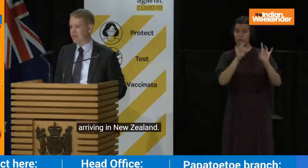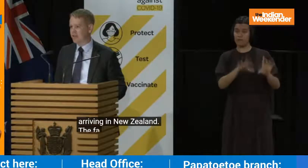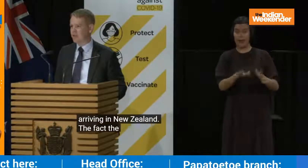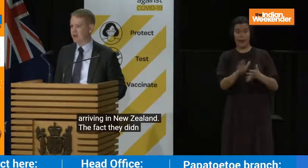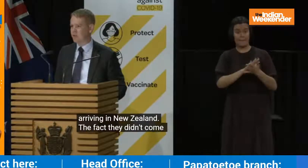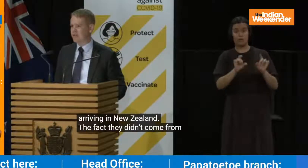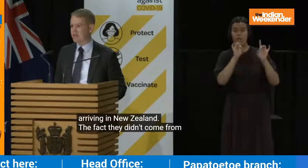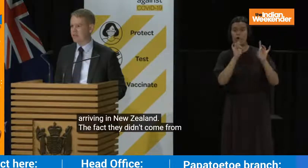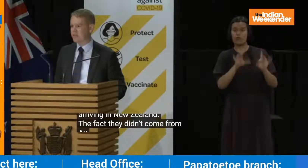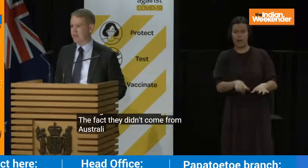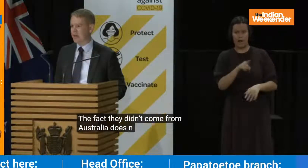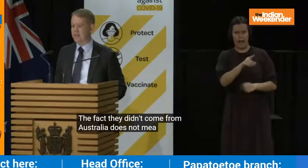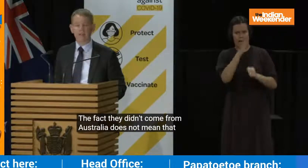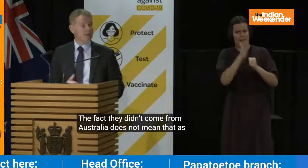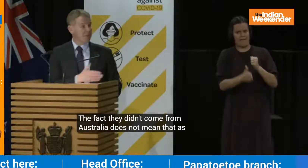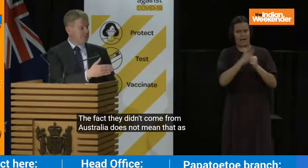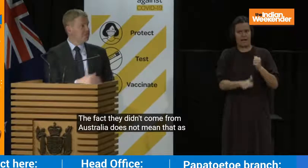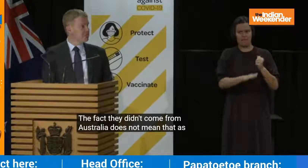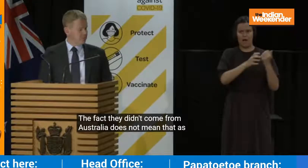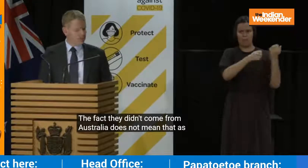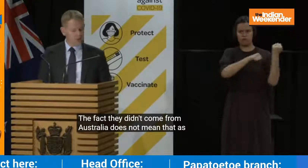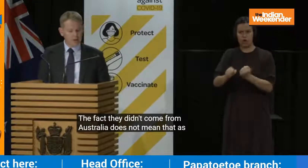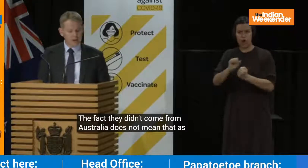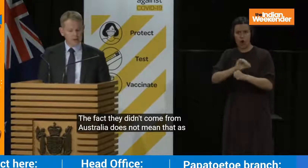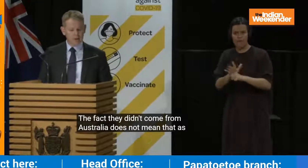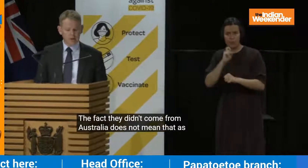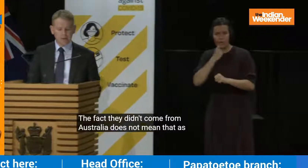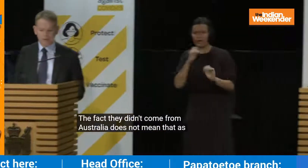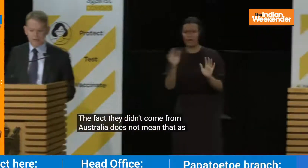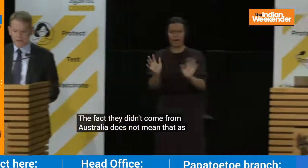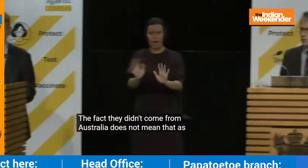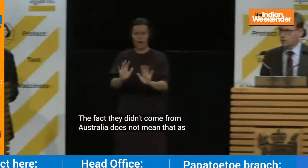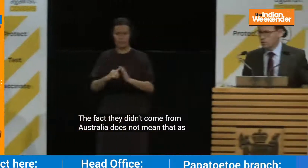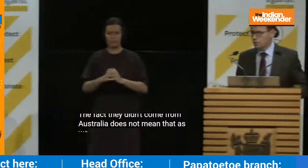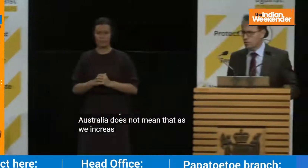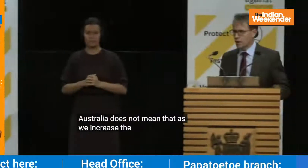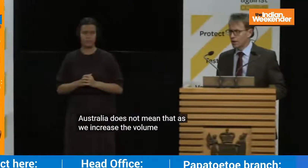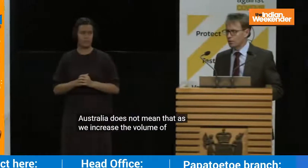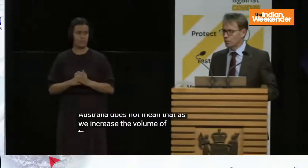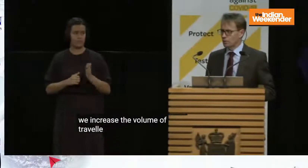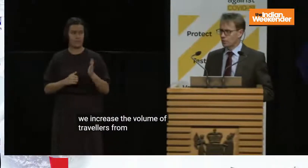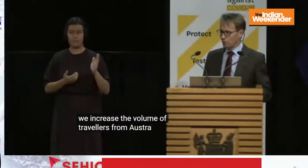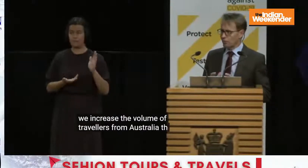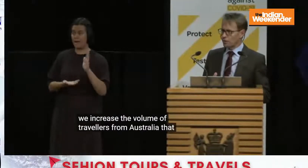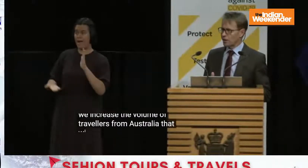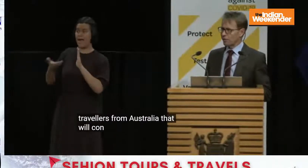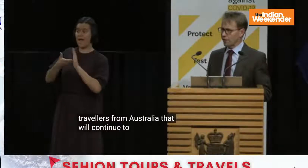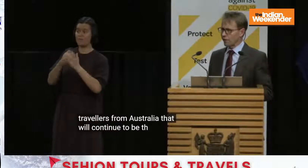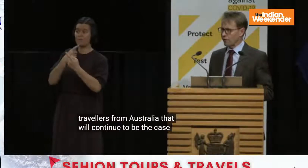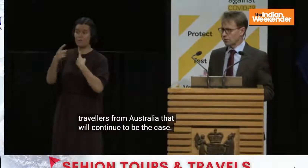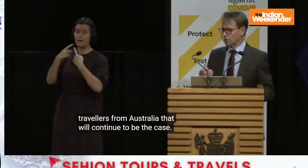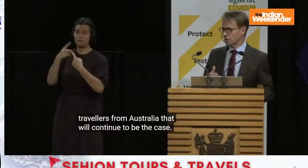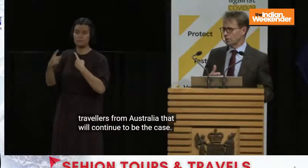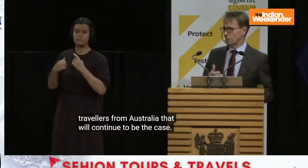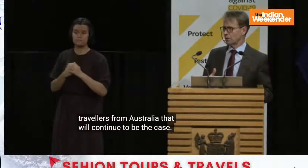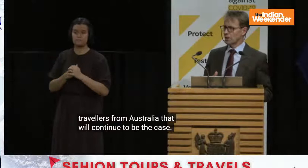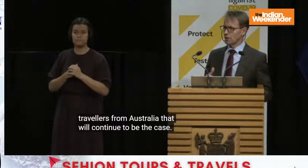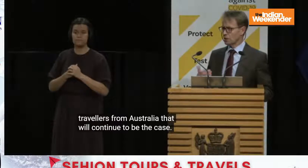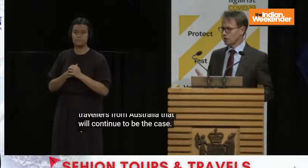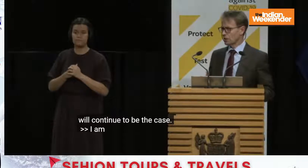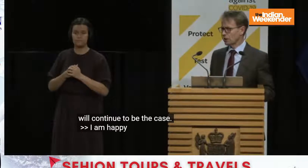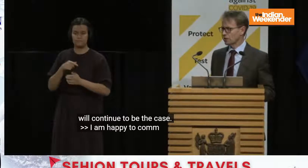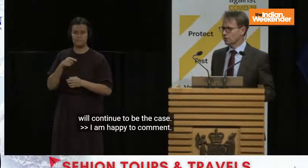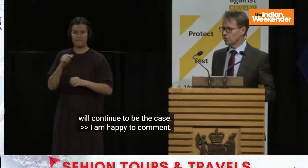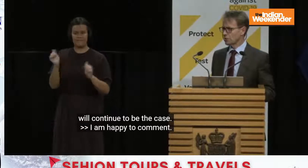from Australia, that will continue to be the case. Yes, I'm happy to make a comment, and we looked very carefully at this risk matter,